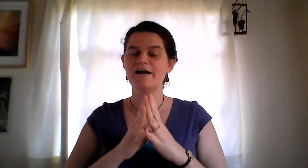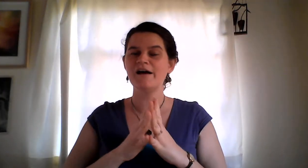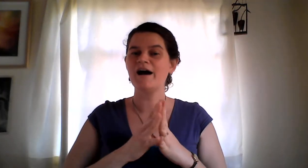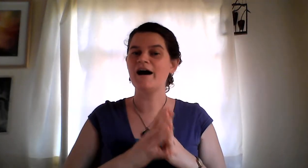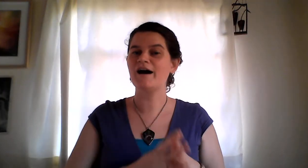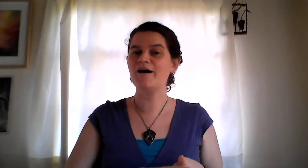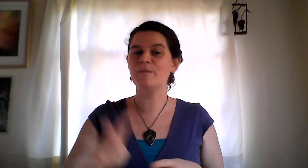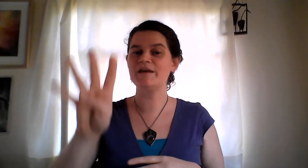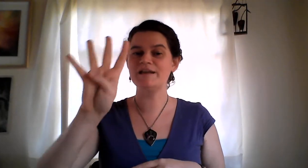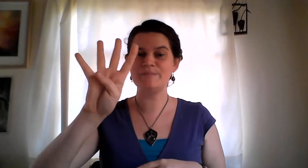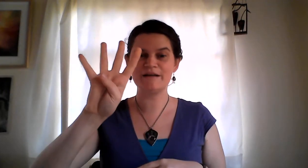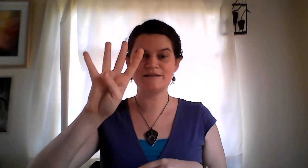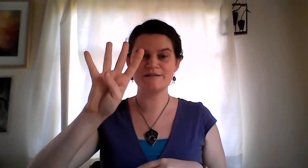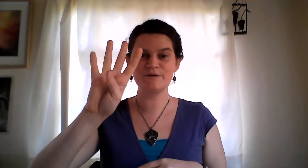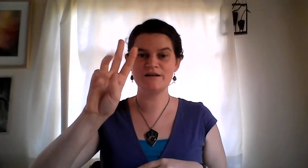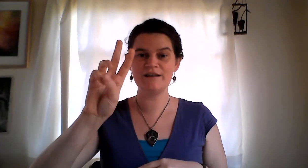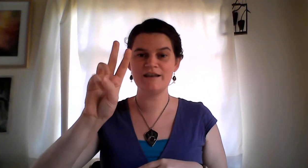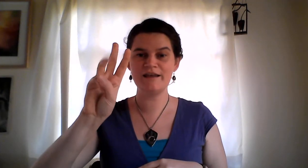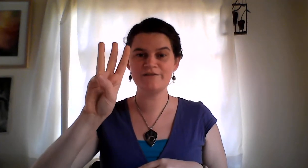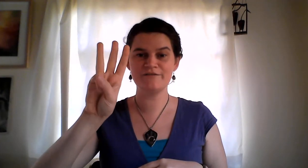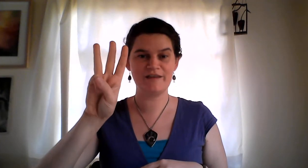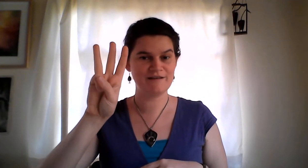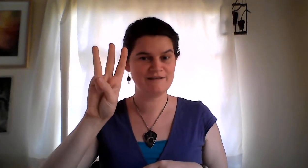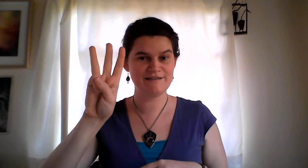How many buns were left that day?